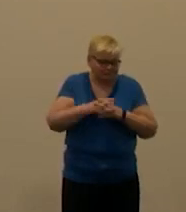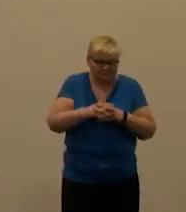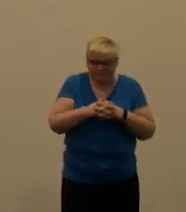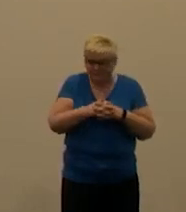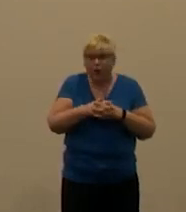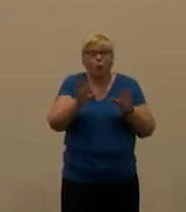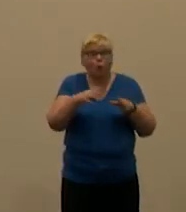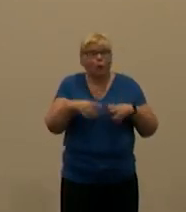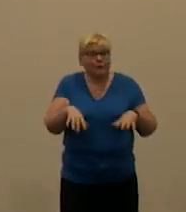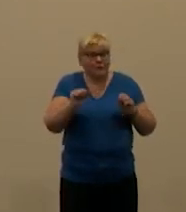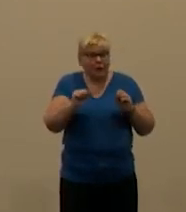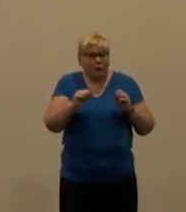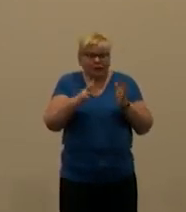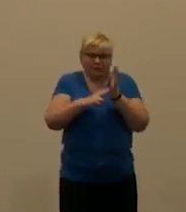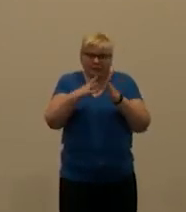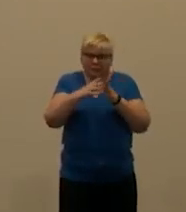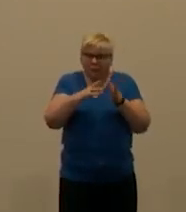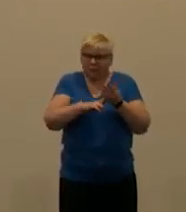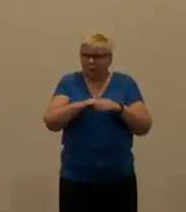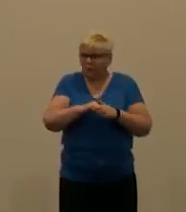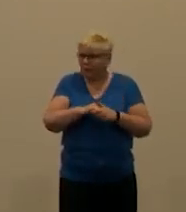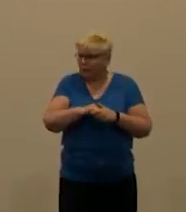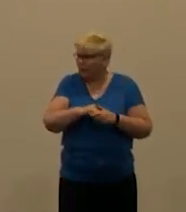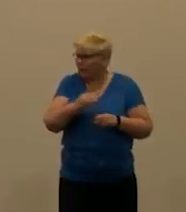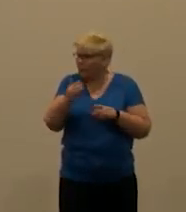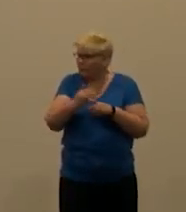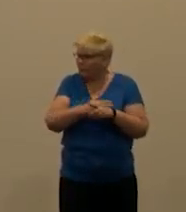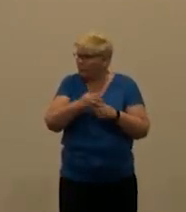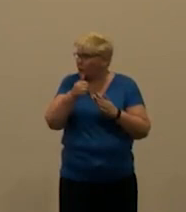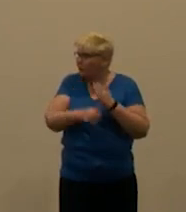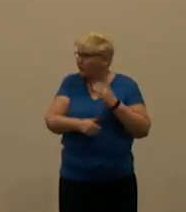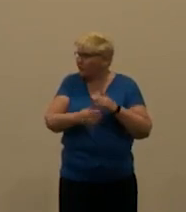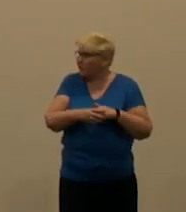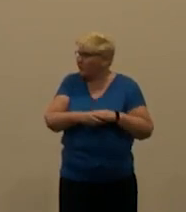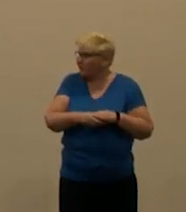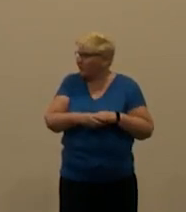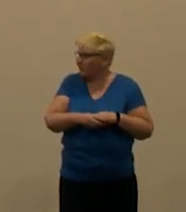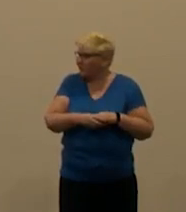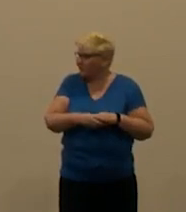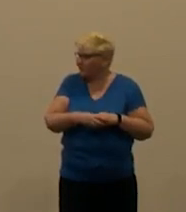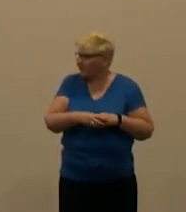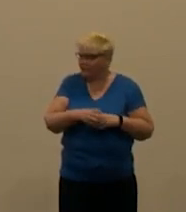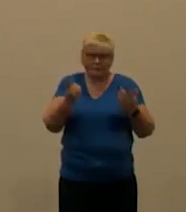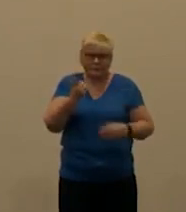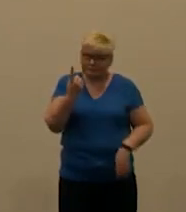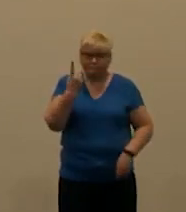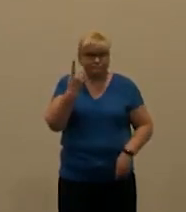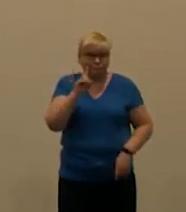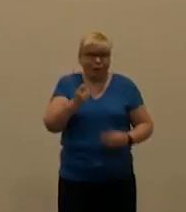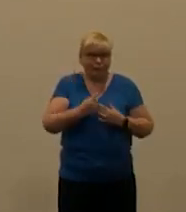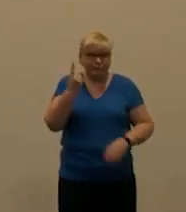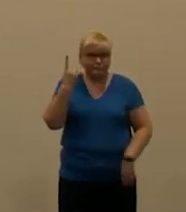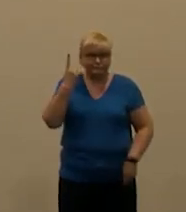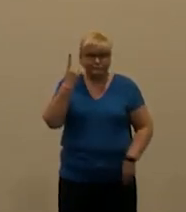Then let's start with Virtual WAN, but before we start, I'd like to give you the answer about what happens with my finger,